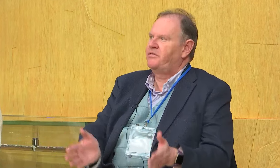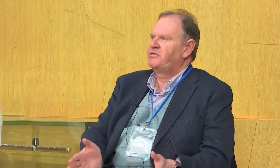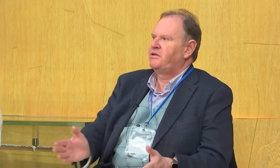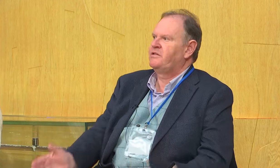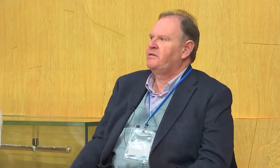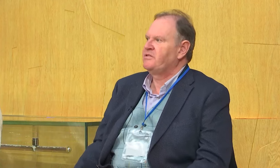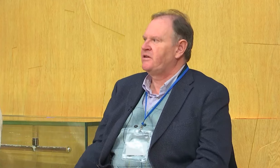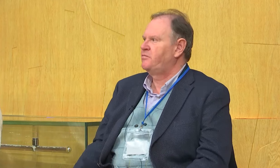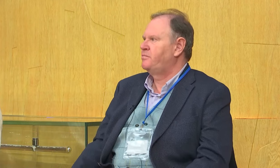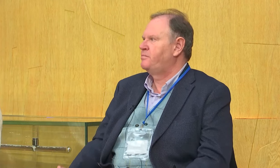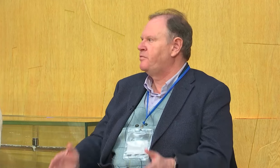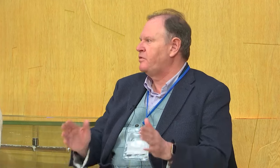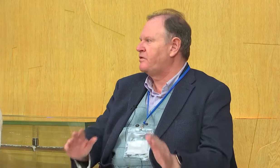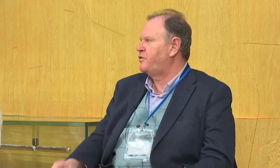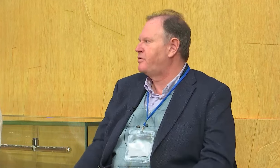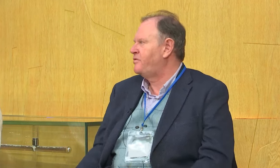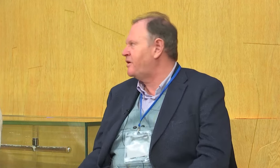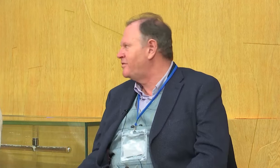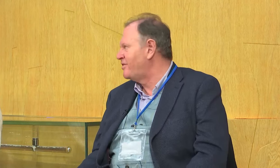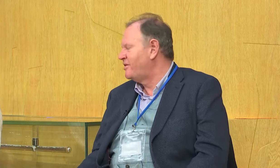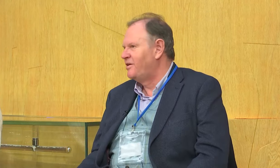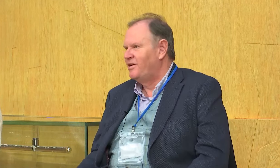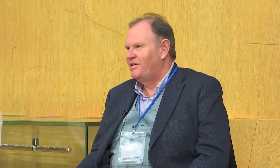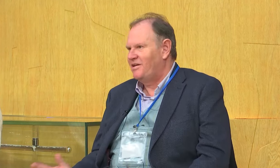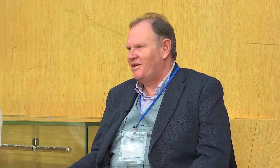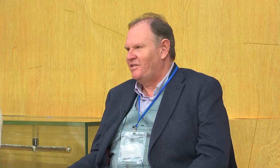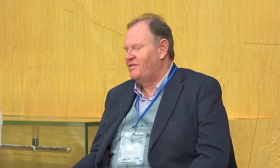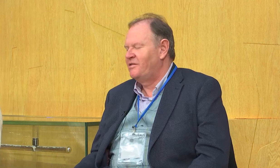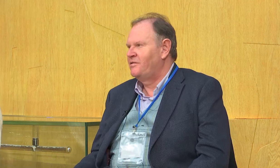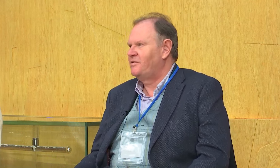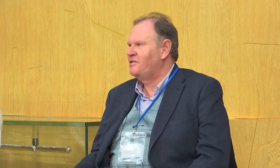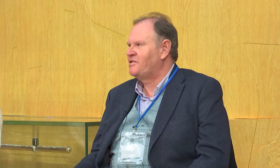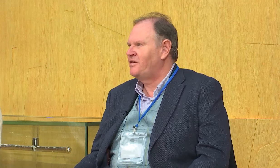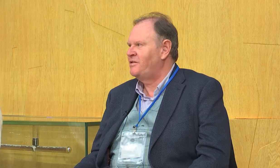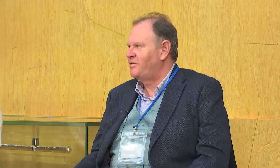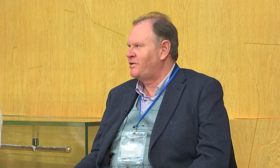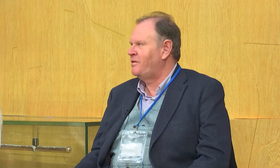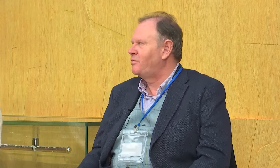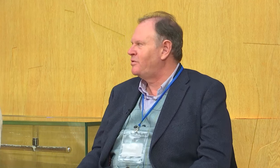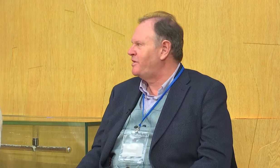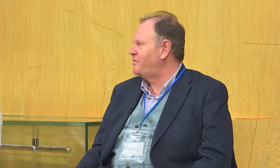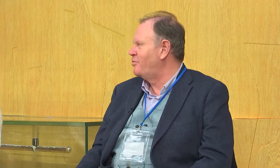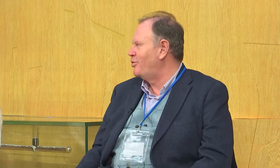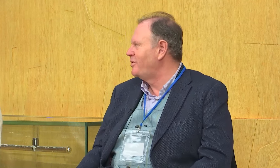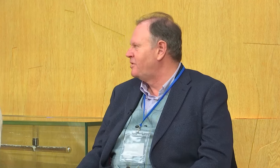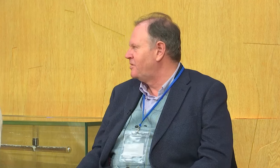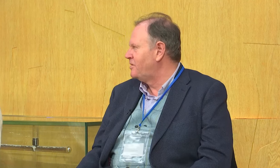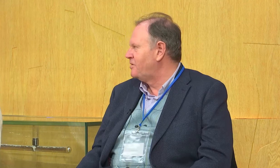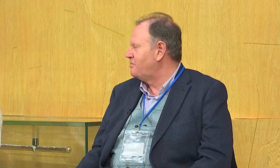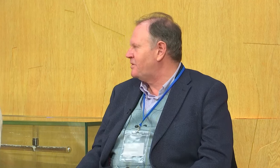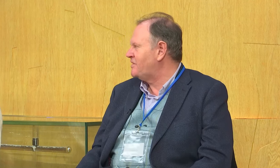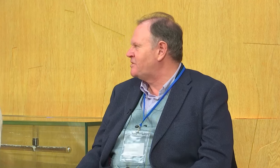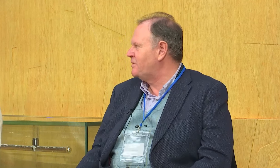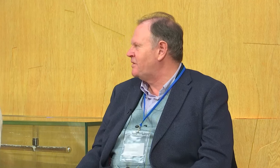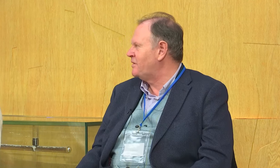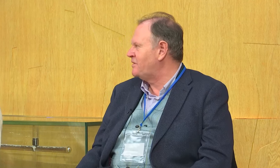the council at the time said, we've only got 45, and they decided, OK, we'll let you have more,